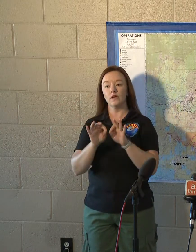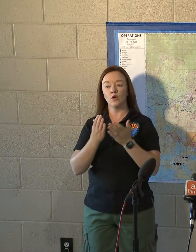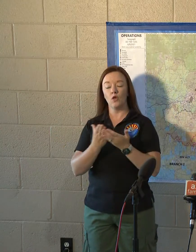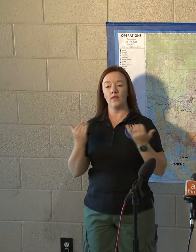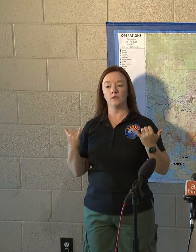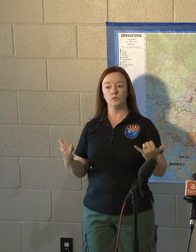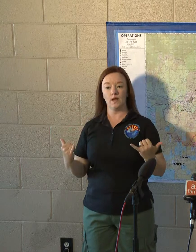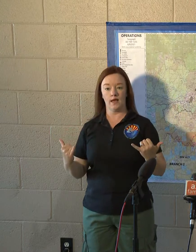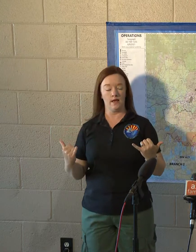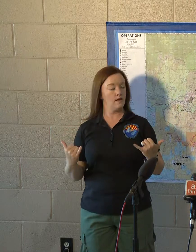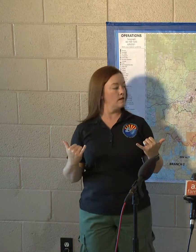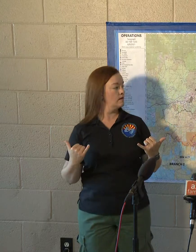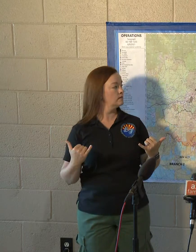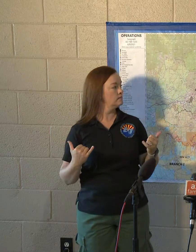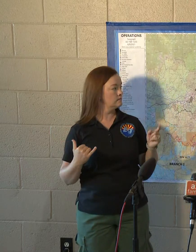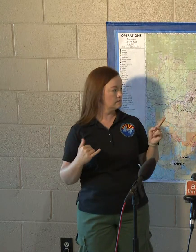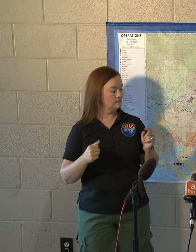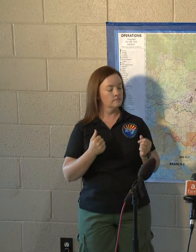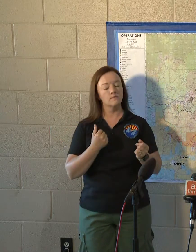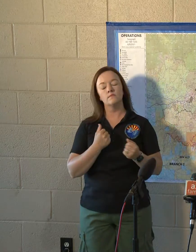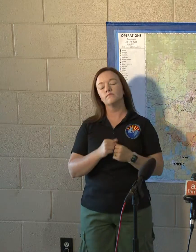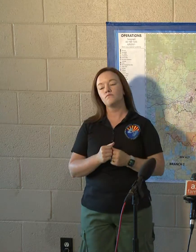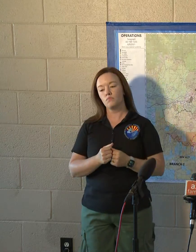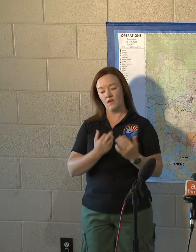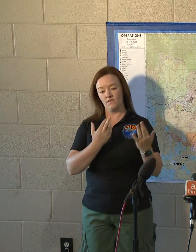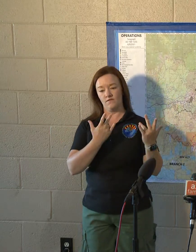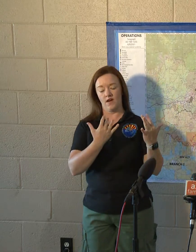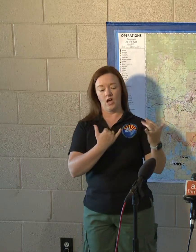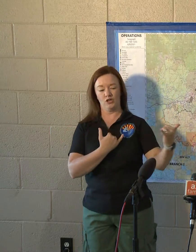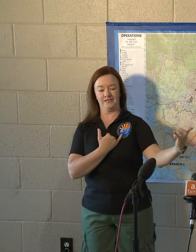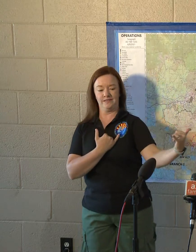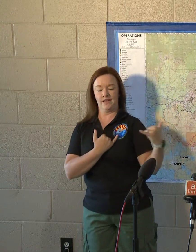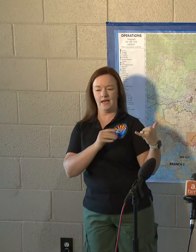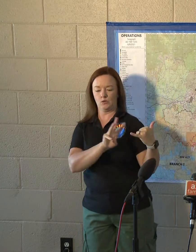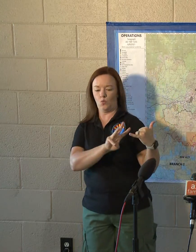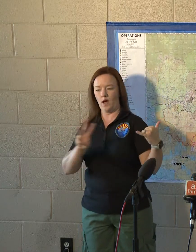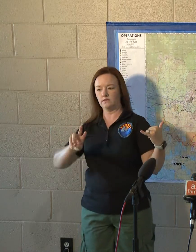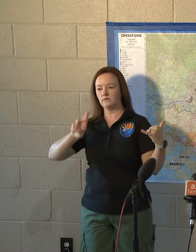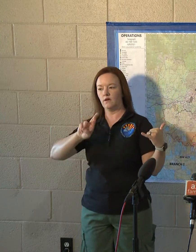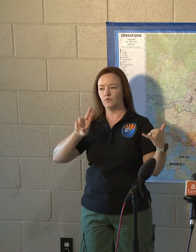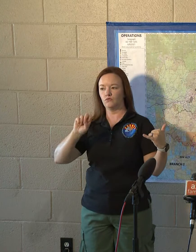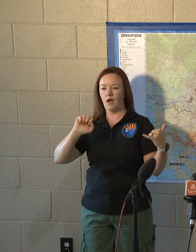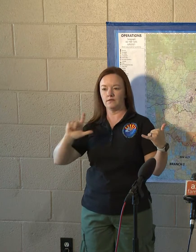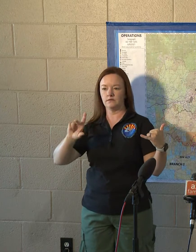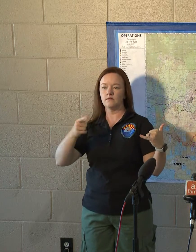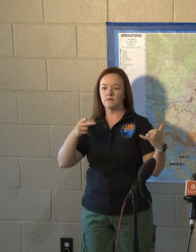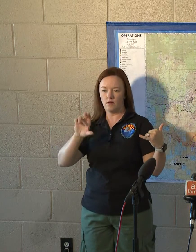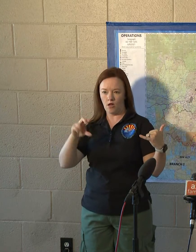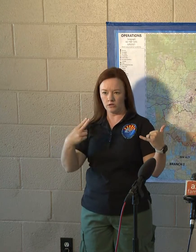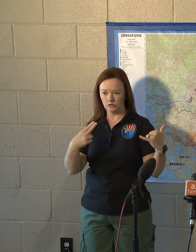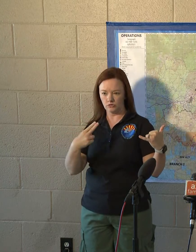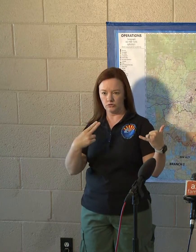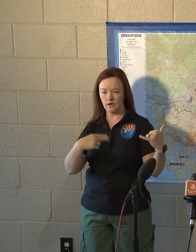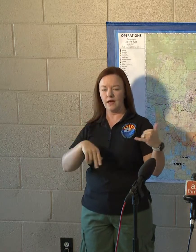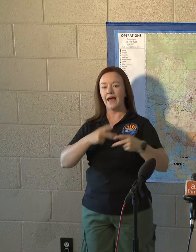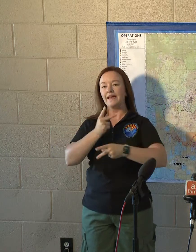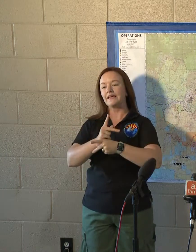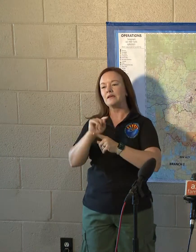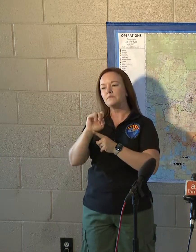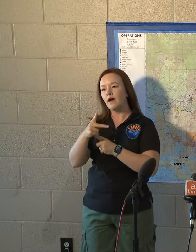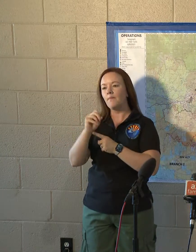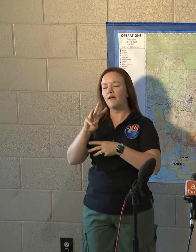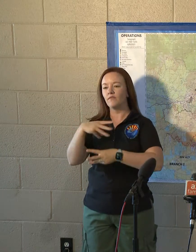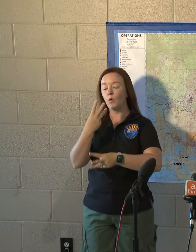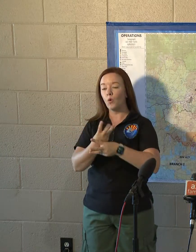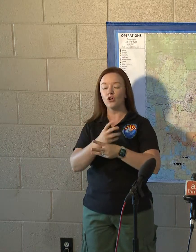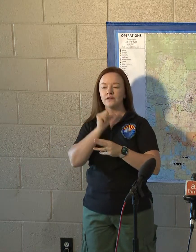today, is to hold the fire west of the Russell Gulch area and to keep the top of the world area from